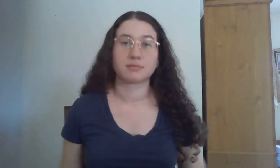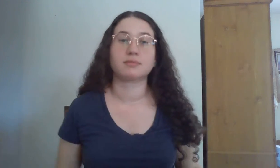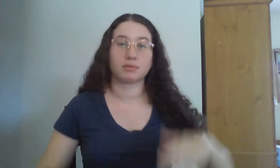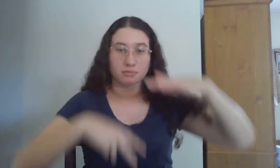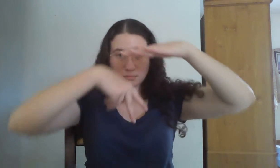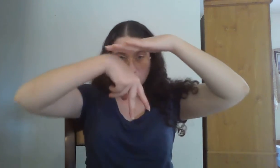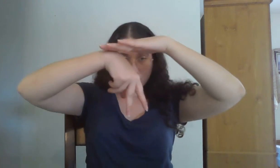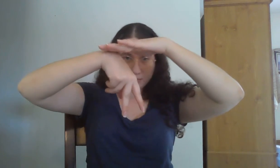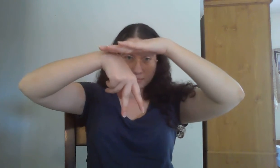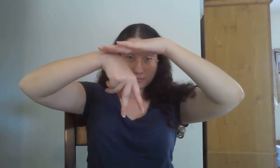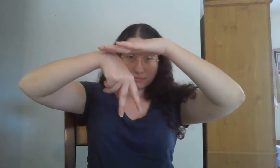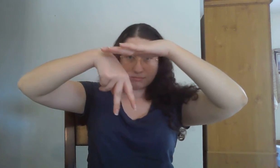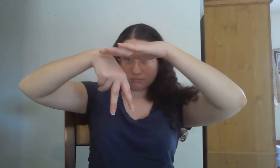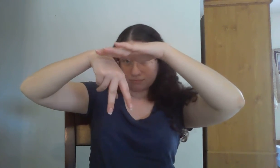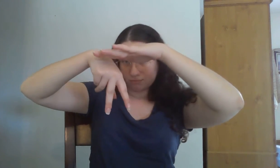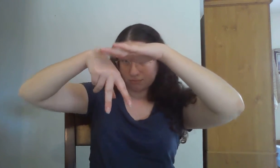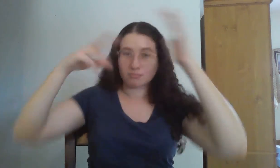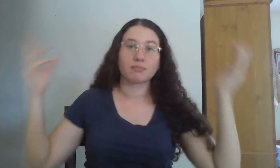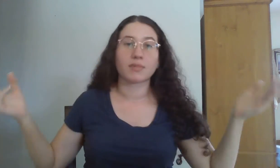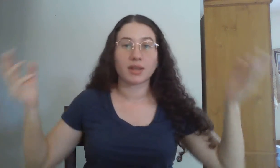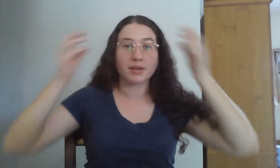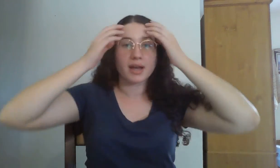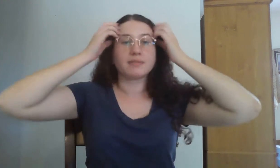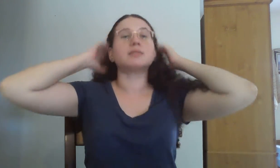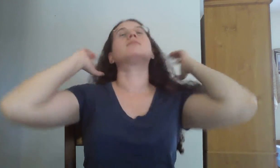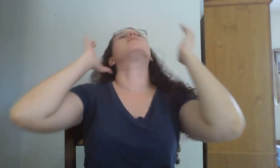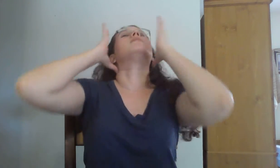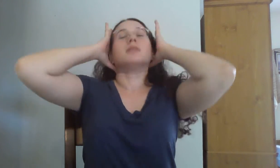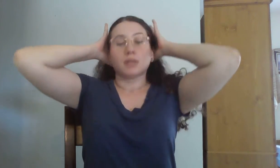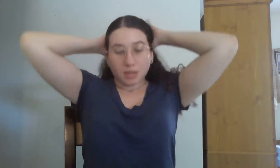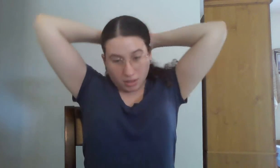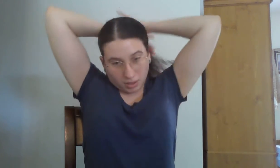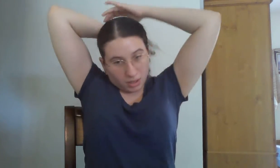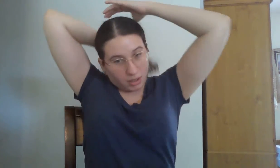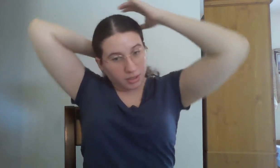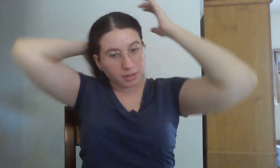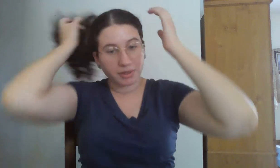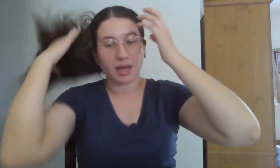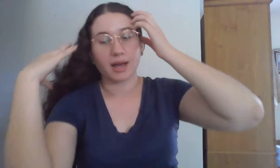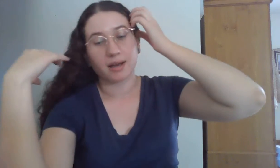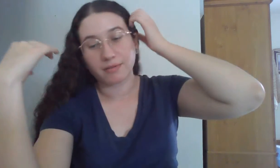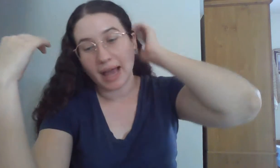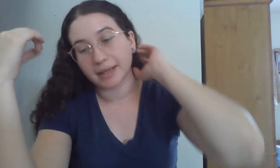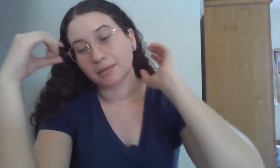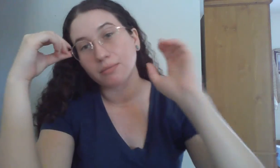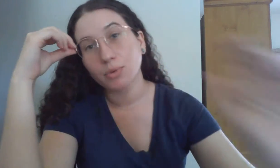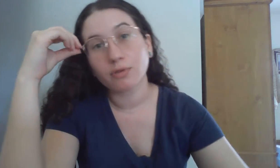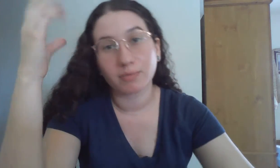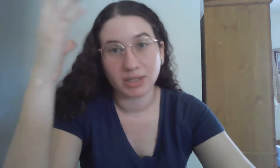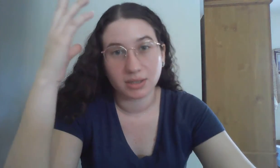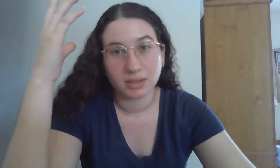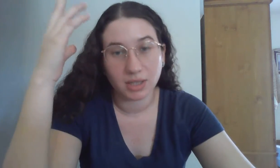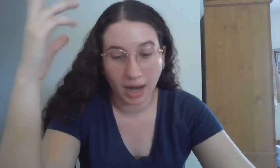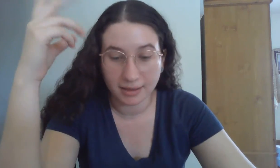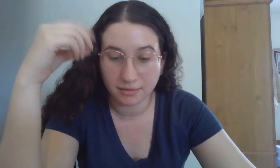So, there you have it. And here we have adding movement to